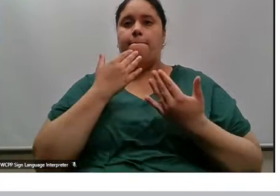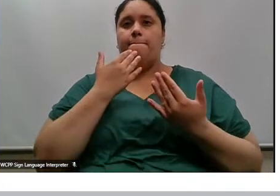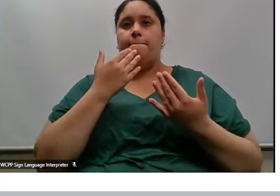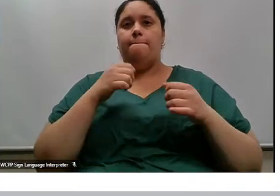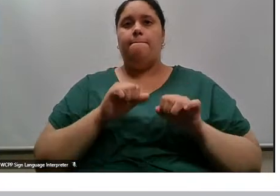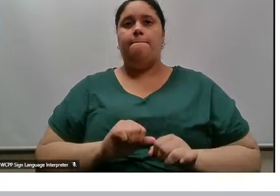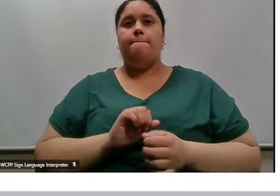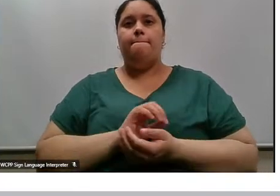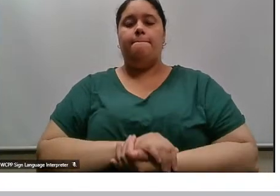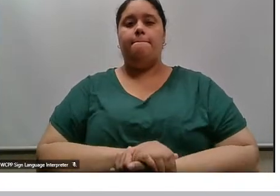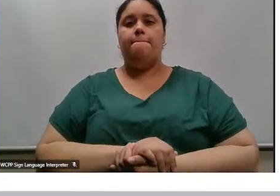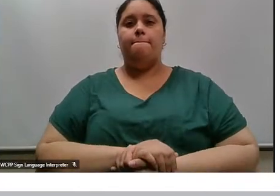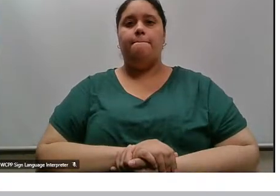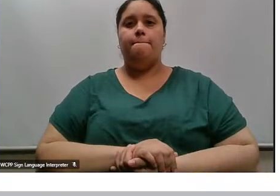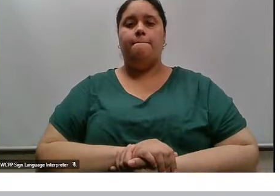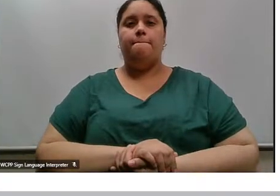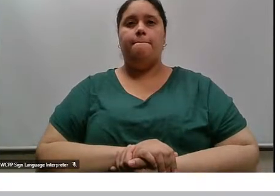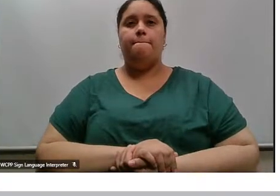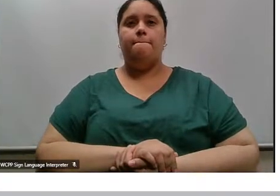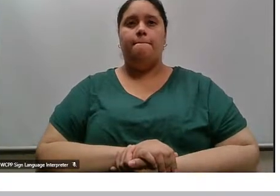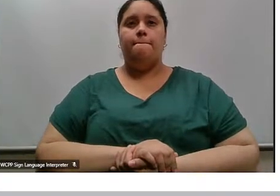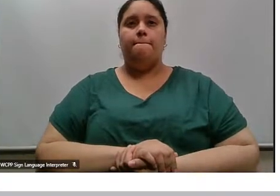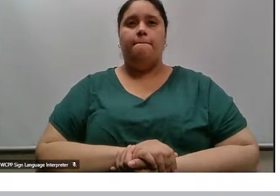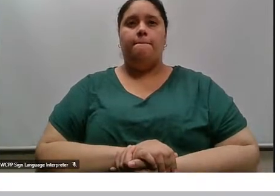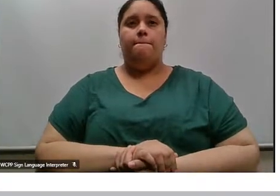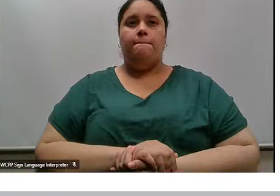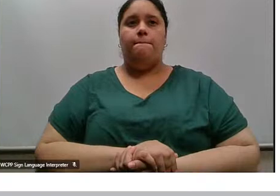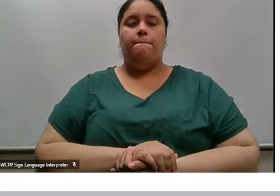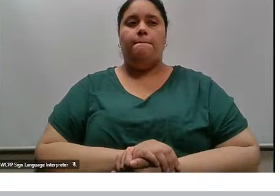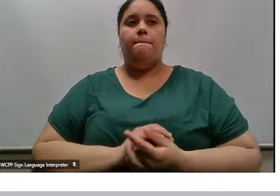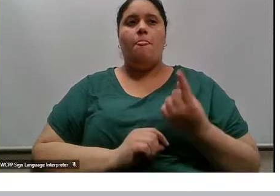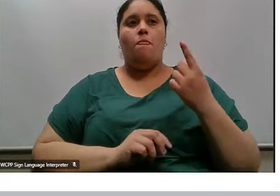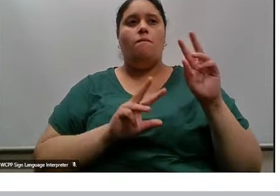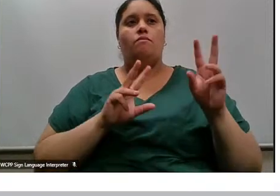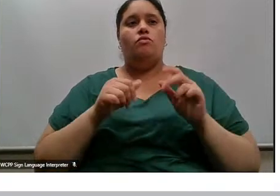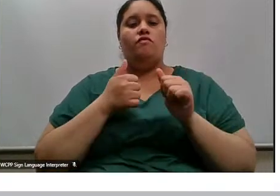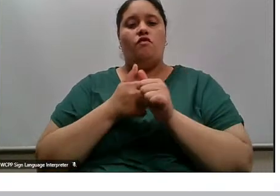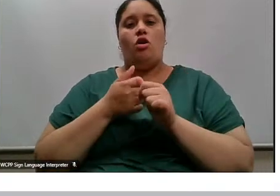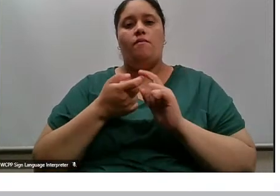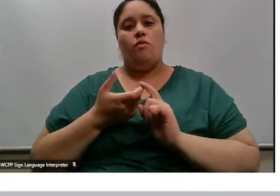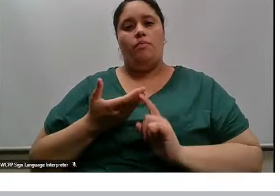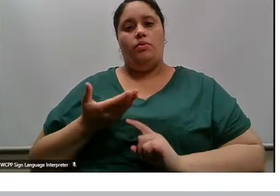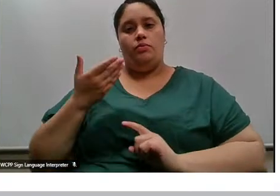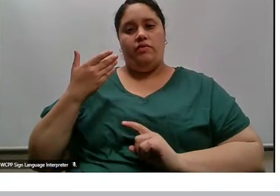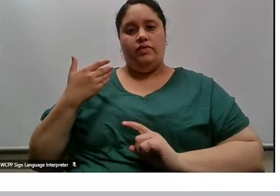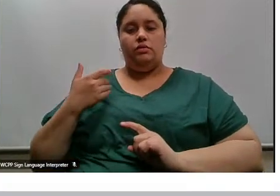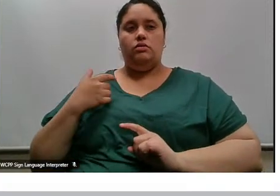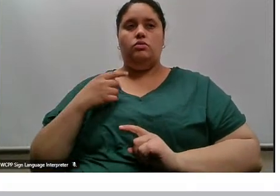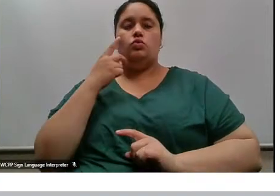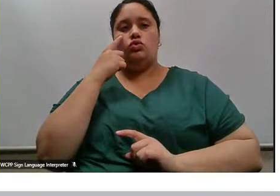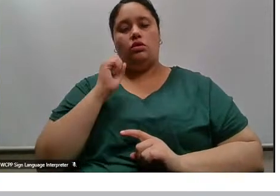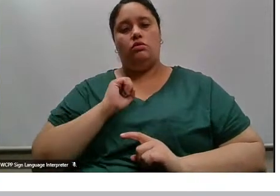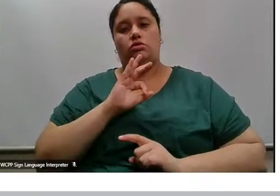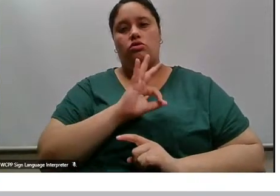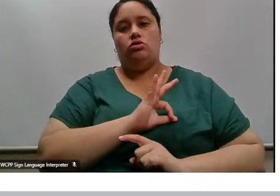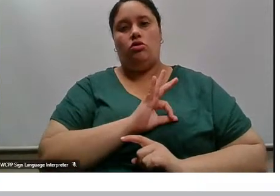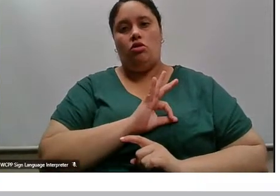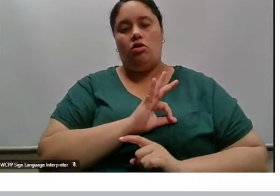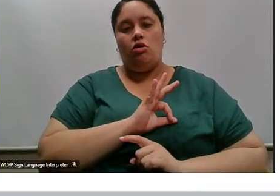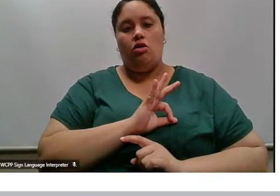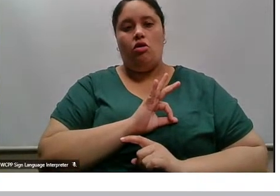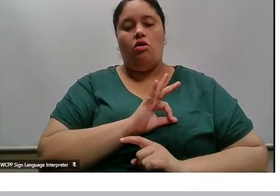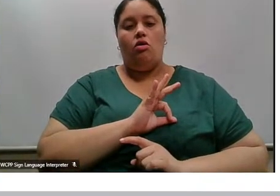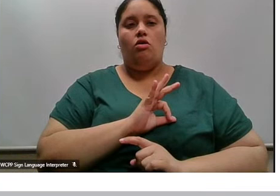One issue as a follow-up from the previous. I just want to check on the staff attrition. In